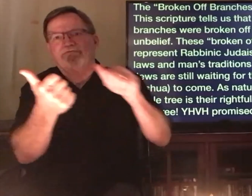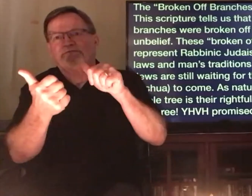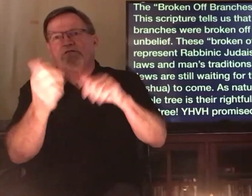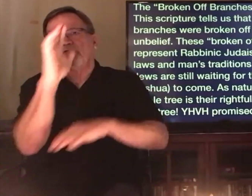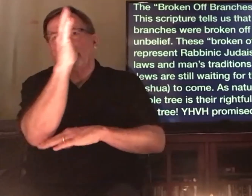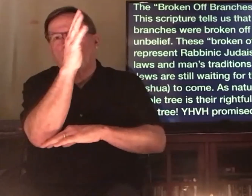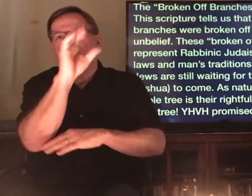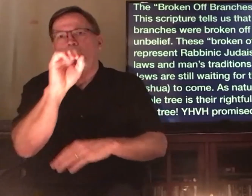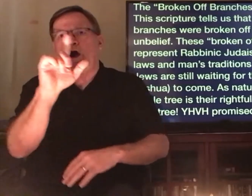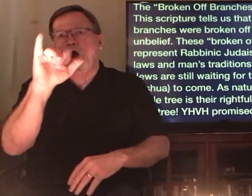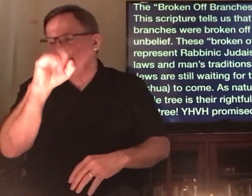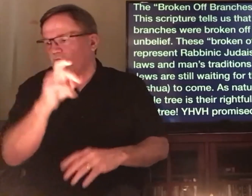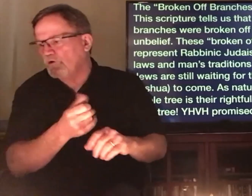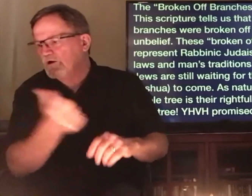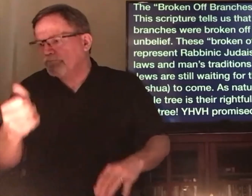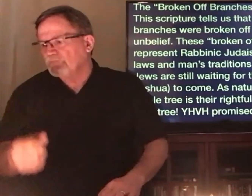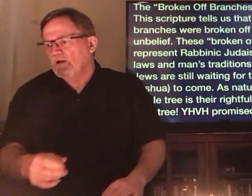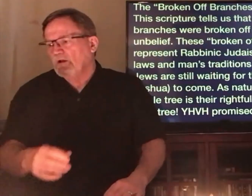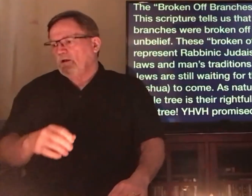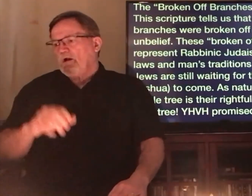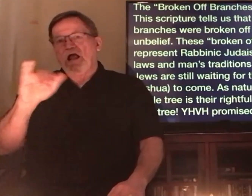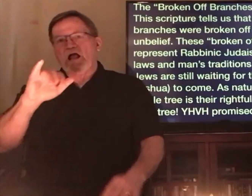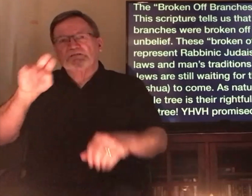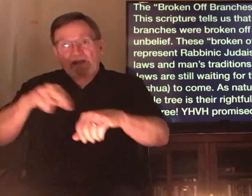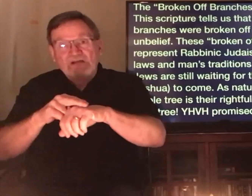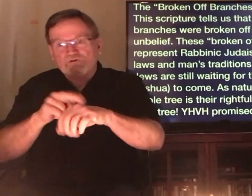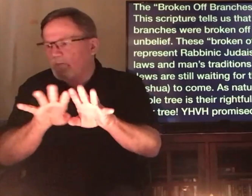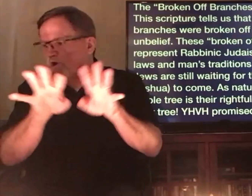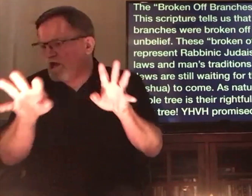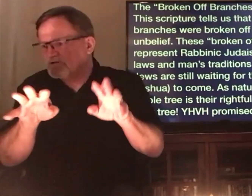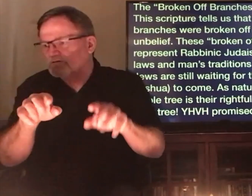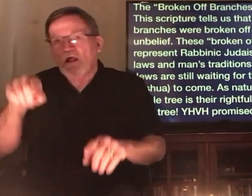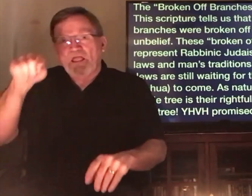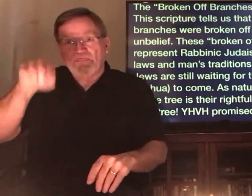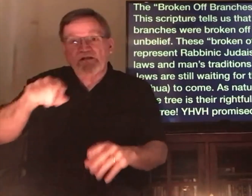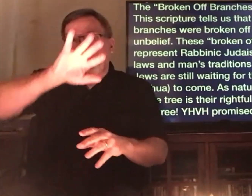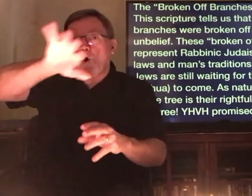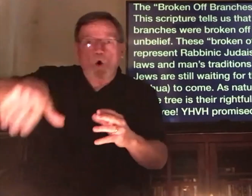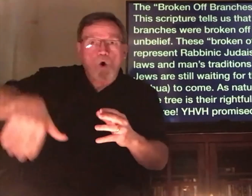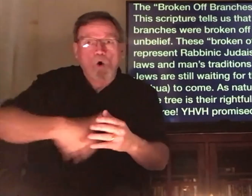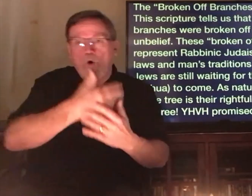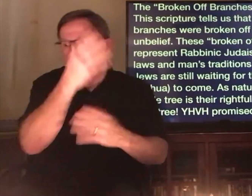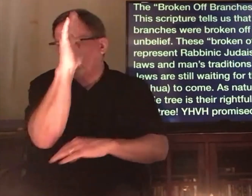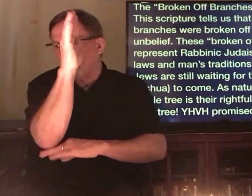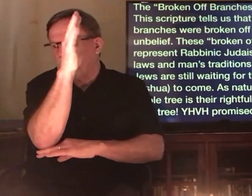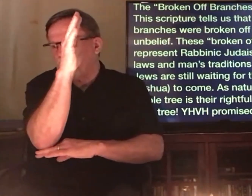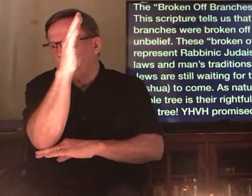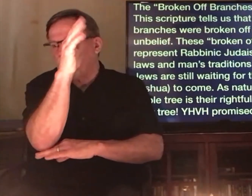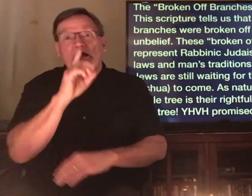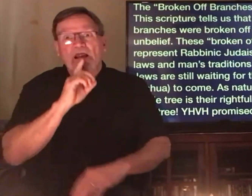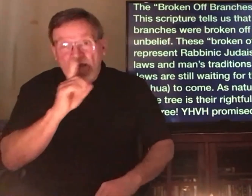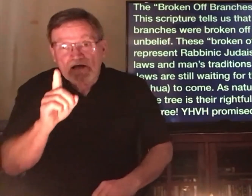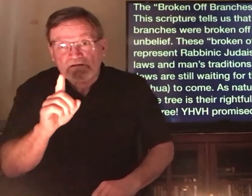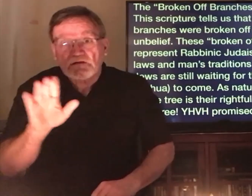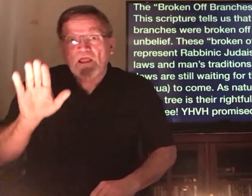And all Jews established that, not yet Christian Gentile, not yet, born,